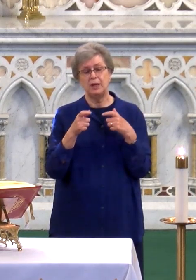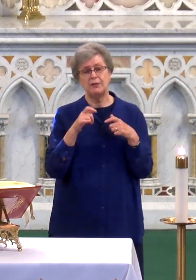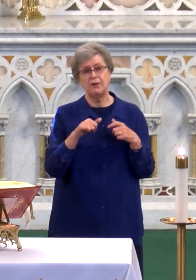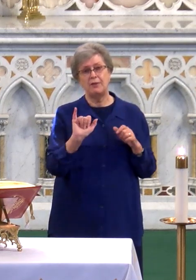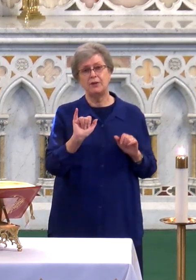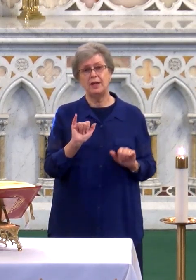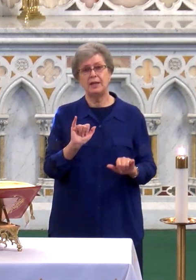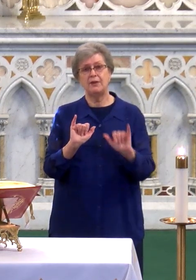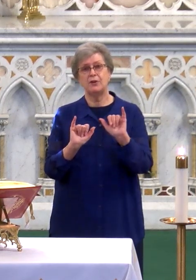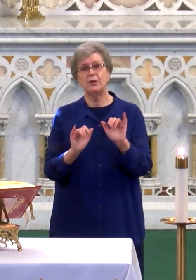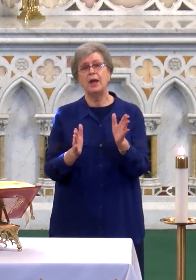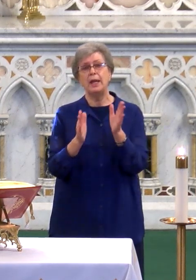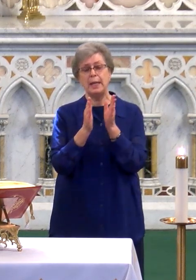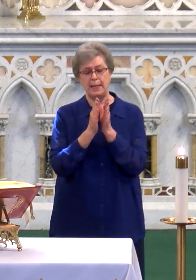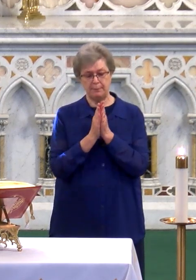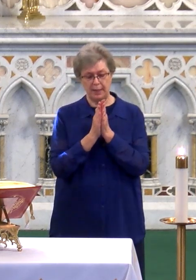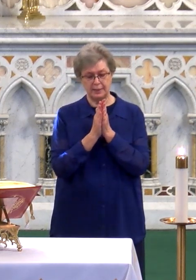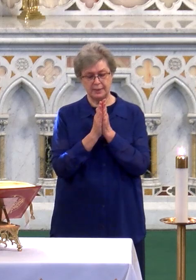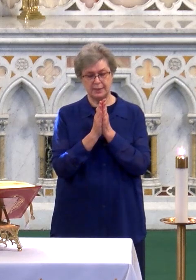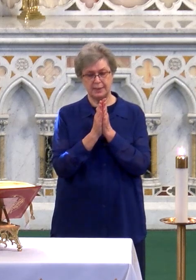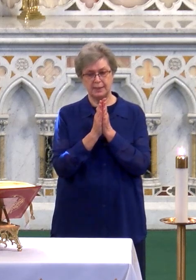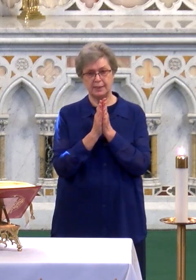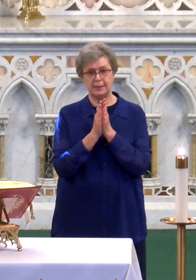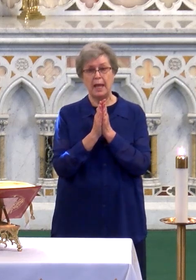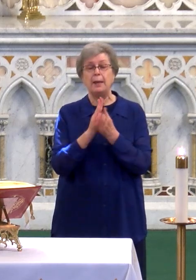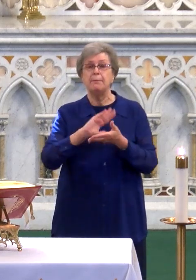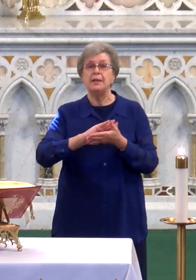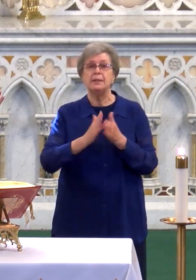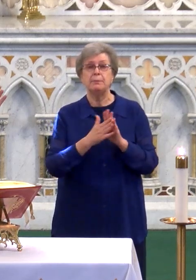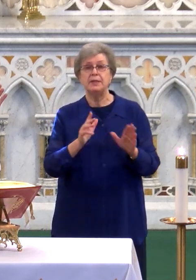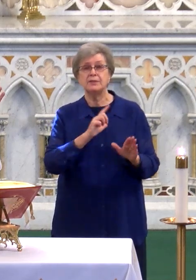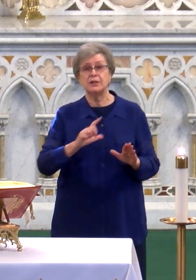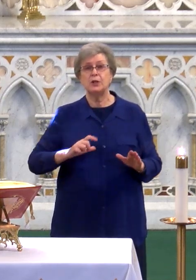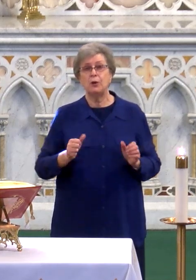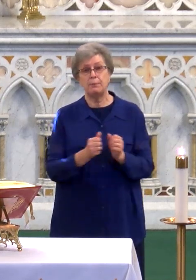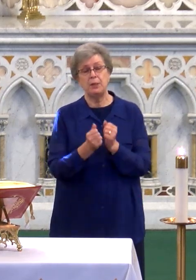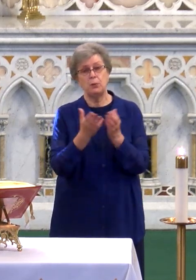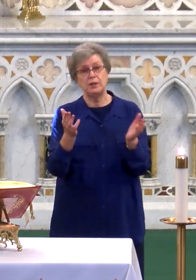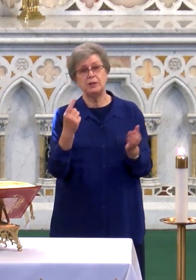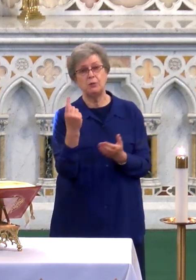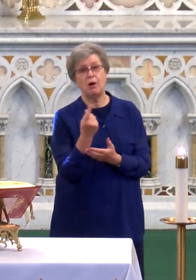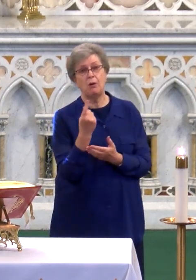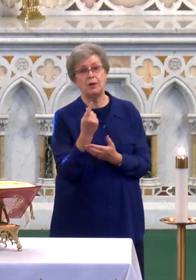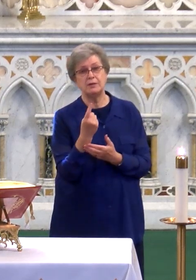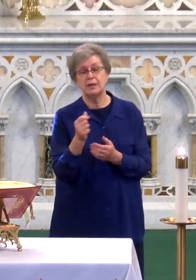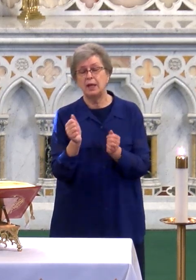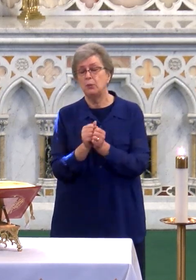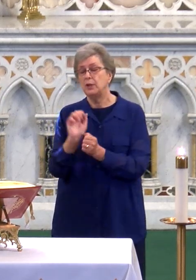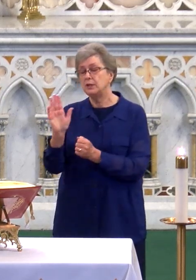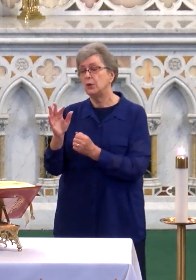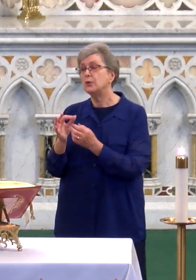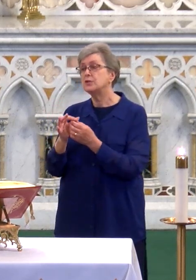reign forever and ever. Amen. May the peace of the Lord be with you always.